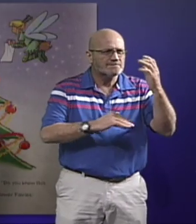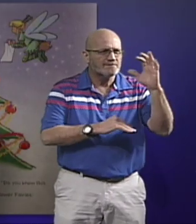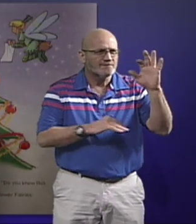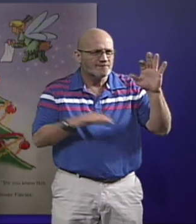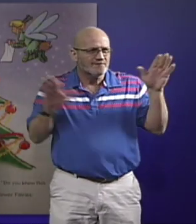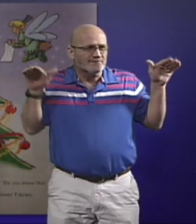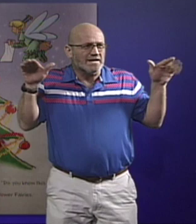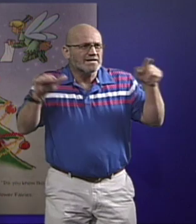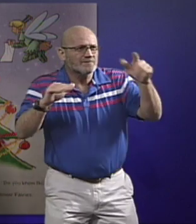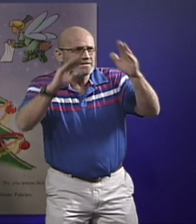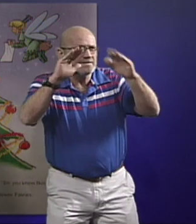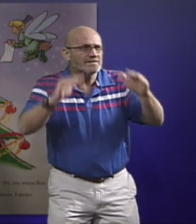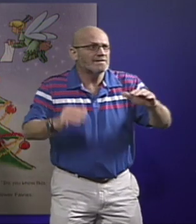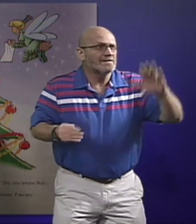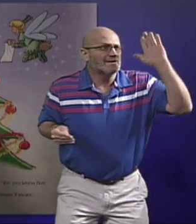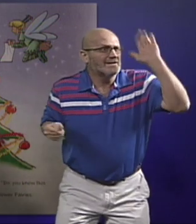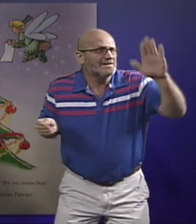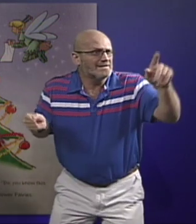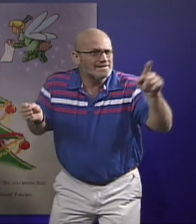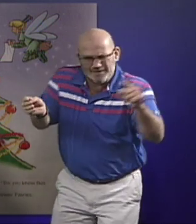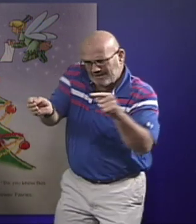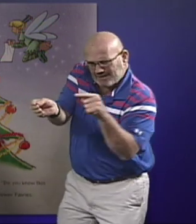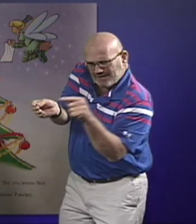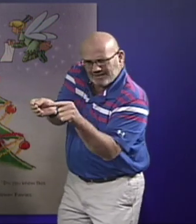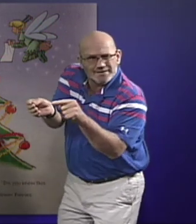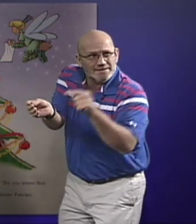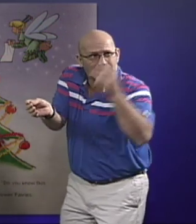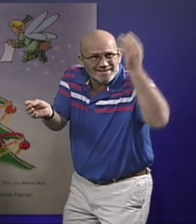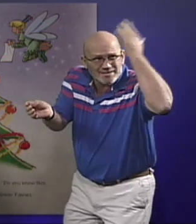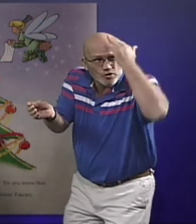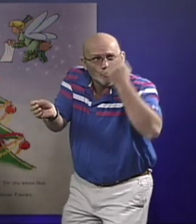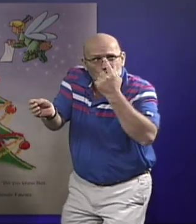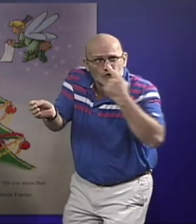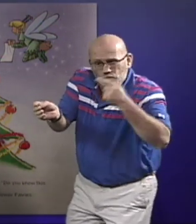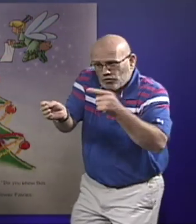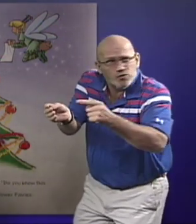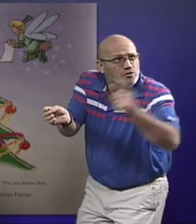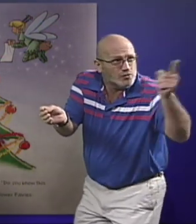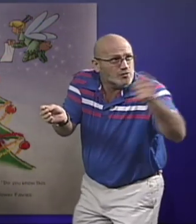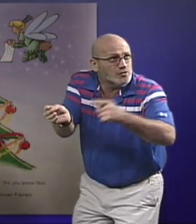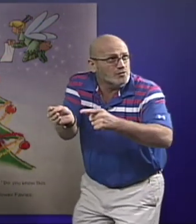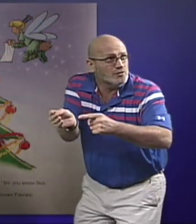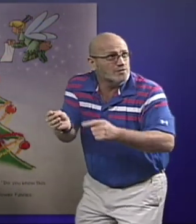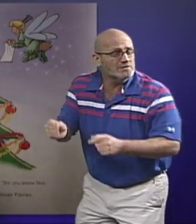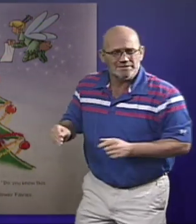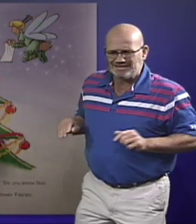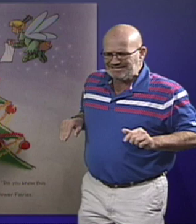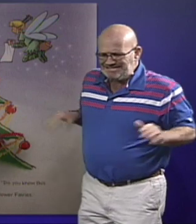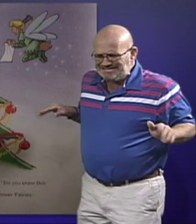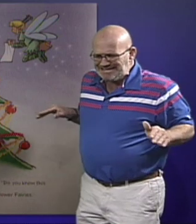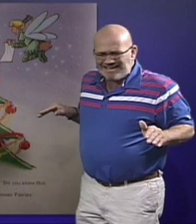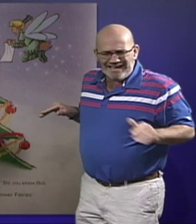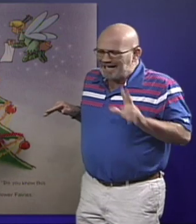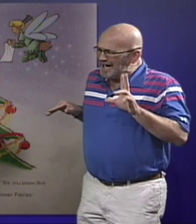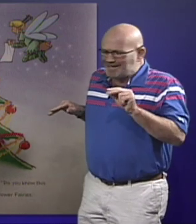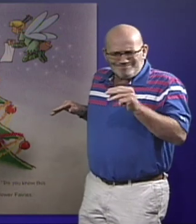The Tooth Fairy went to see the Christmas Fairy. Do you know this tooth-stealing mouse? Asked the Tooth